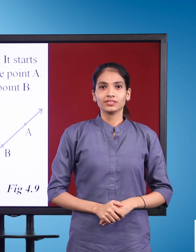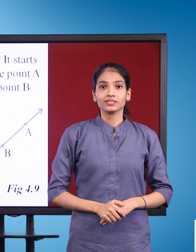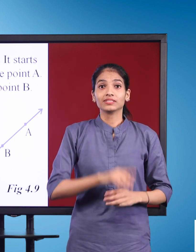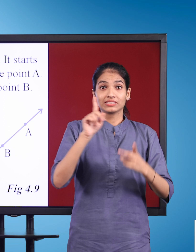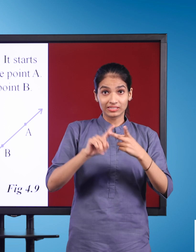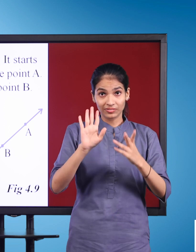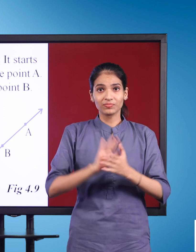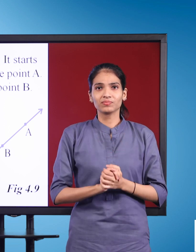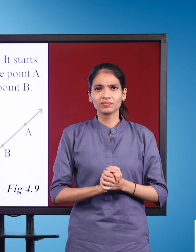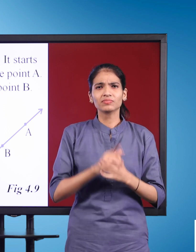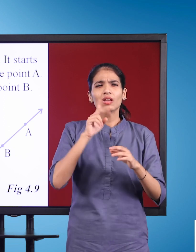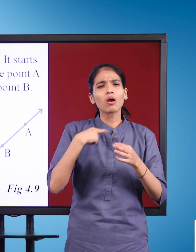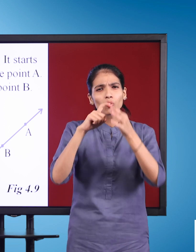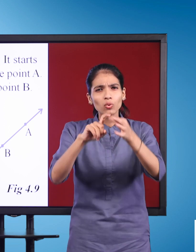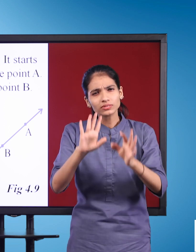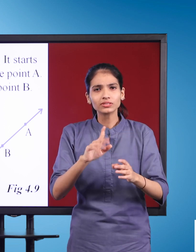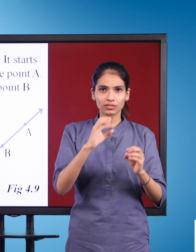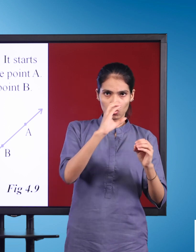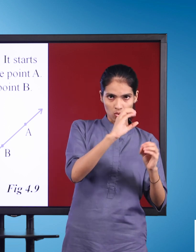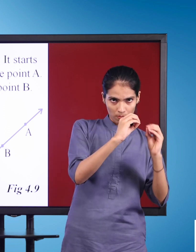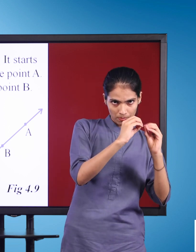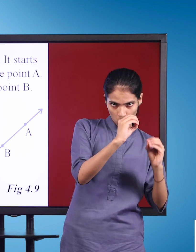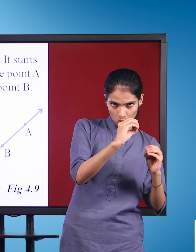It also passes through the point B.